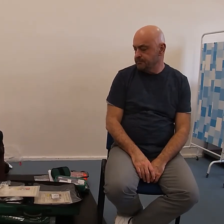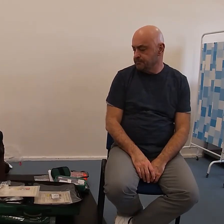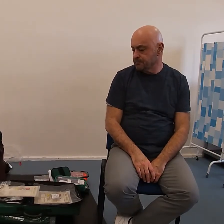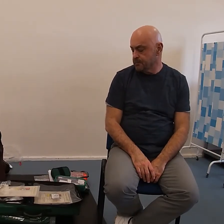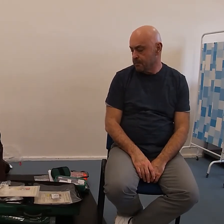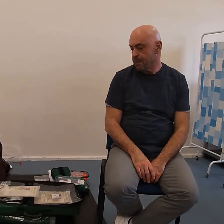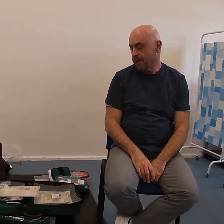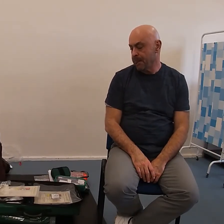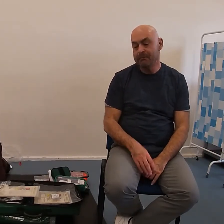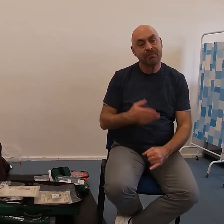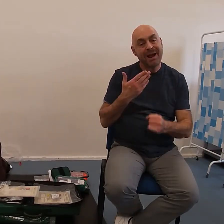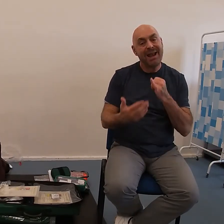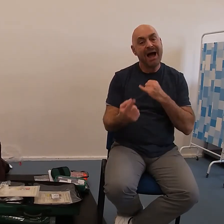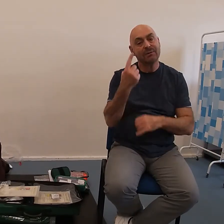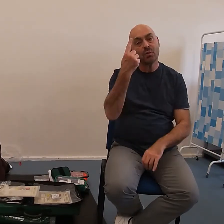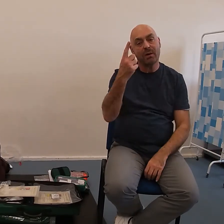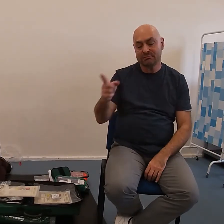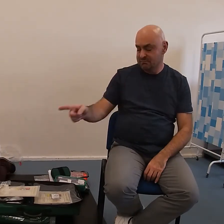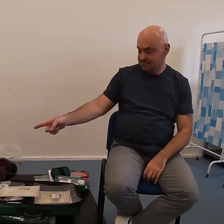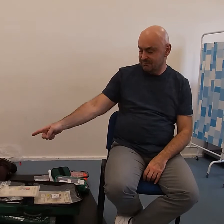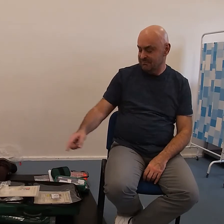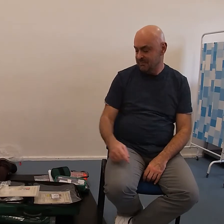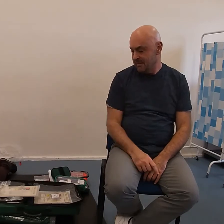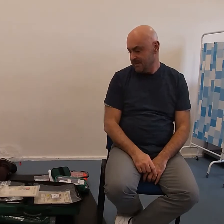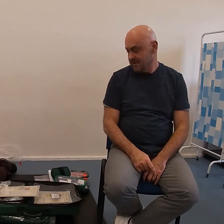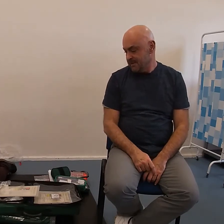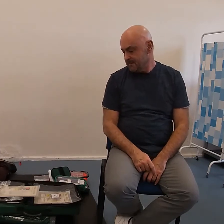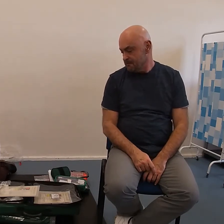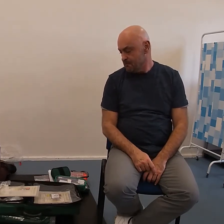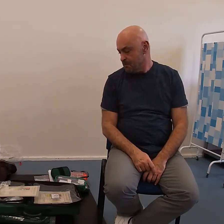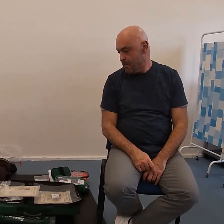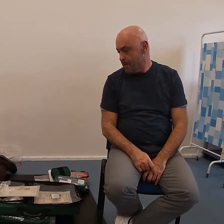And we're down to our last pouch now, and this last pouch